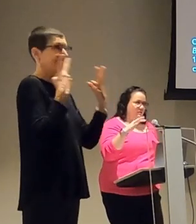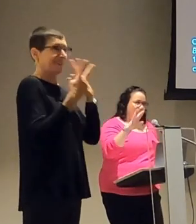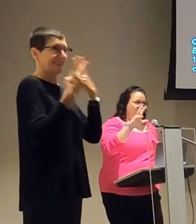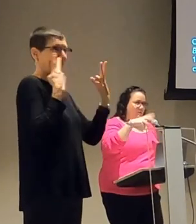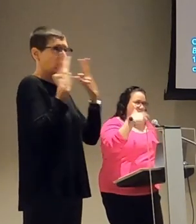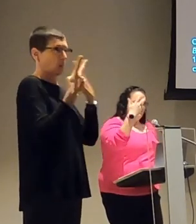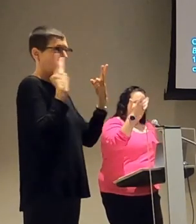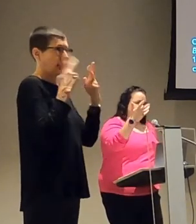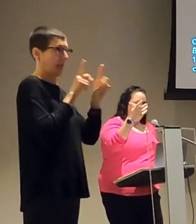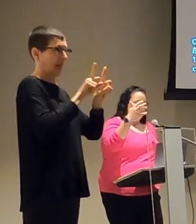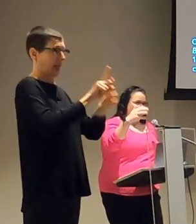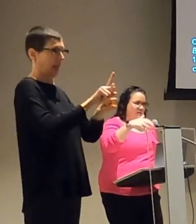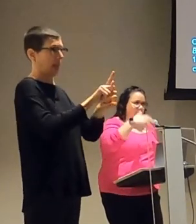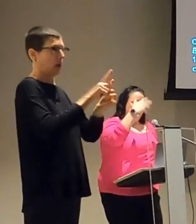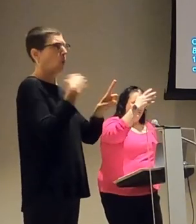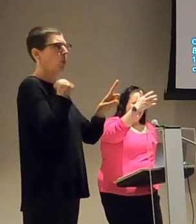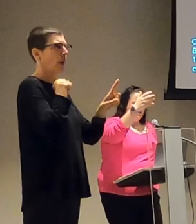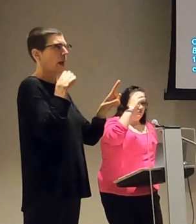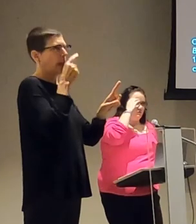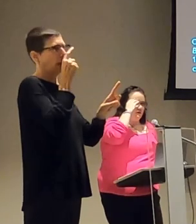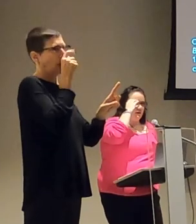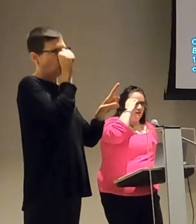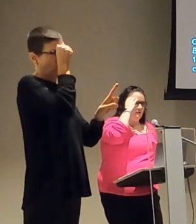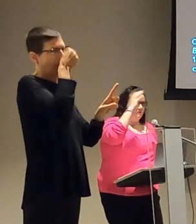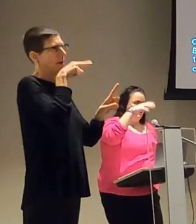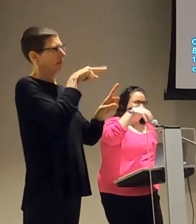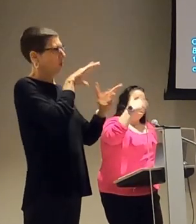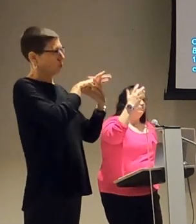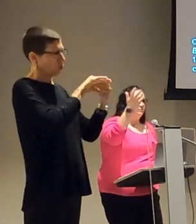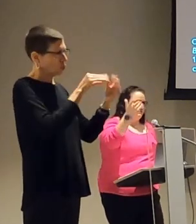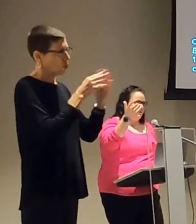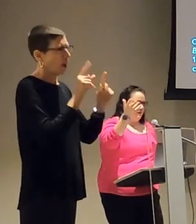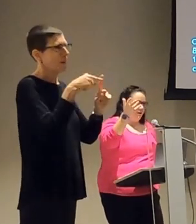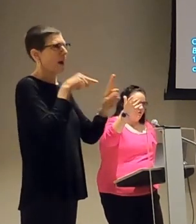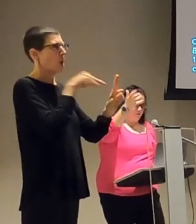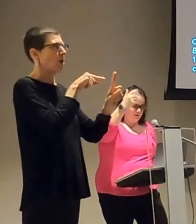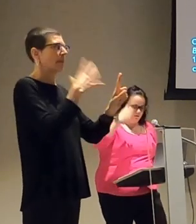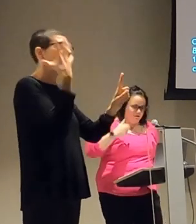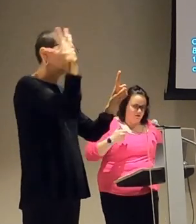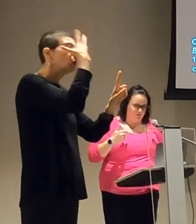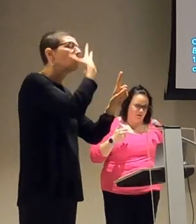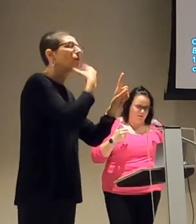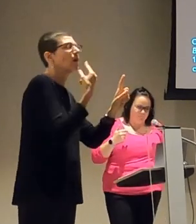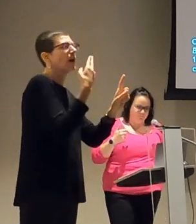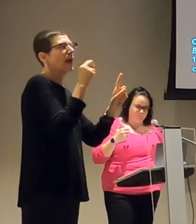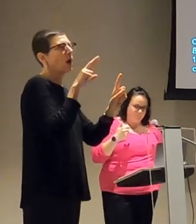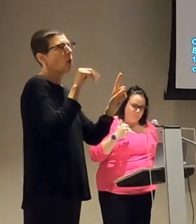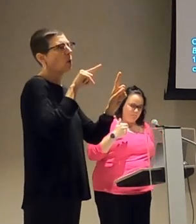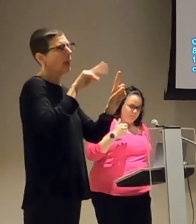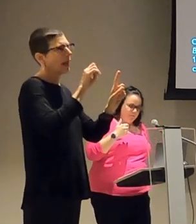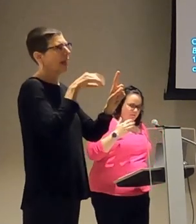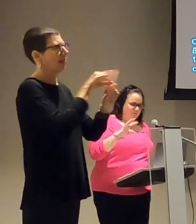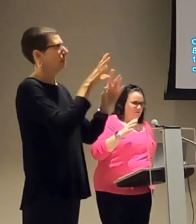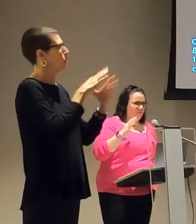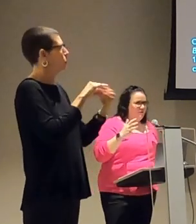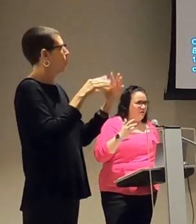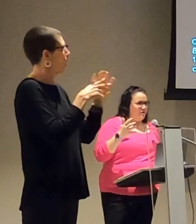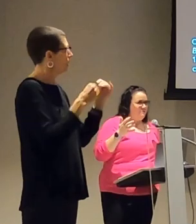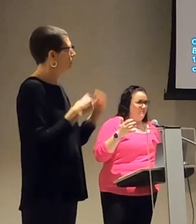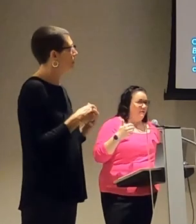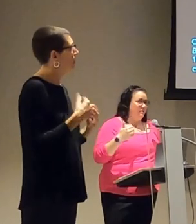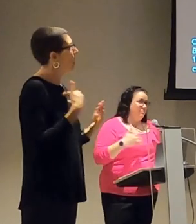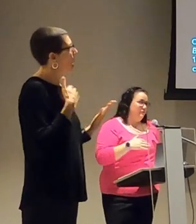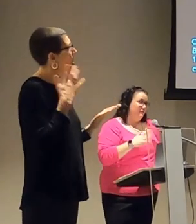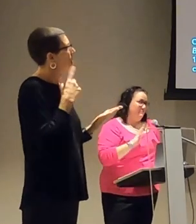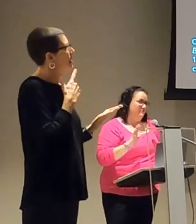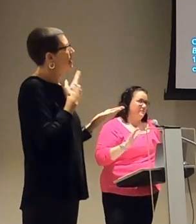here, we are reminded of the story, of the beautiful heroine of the story. Now, I would